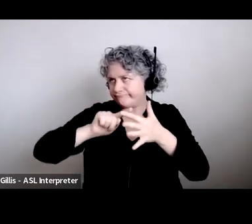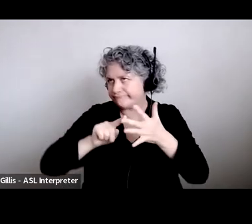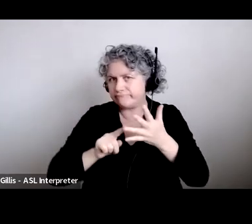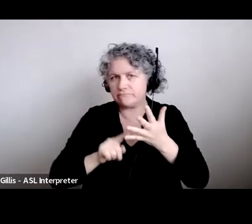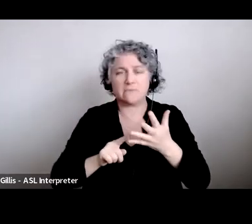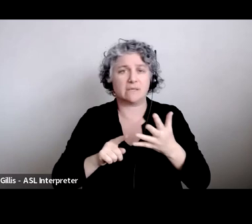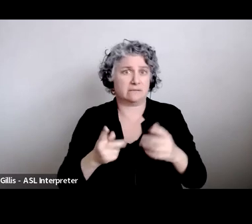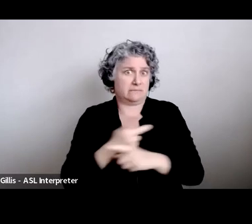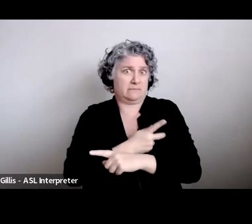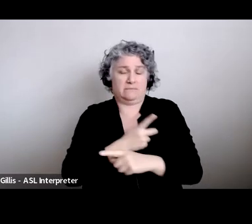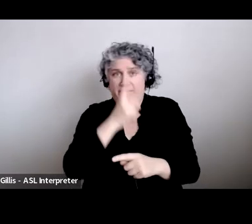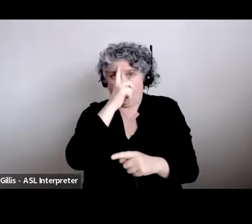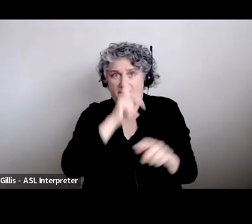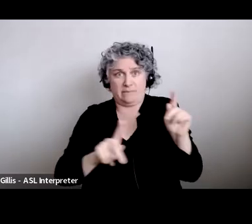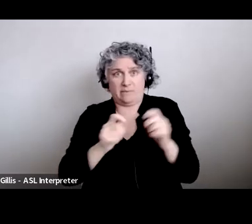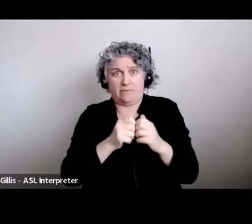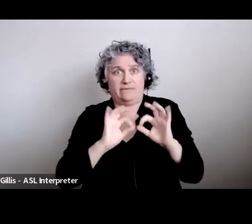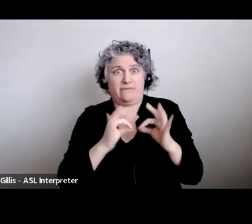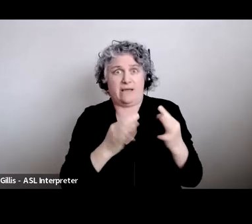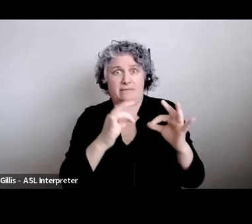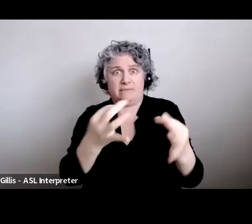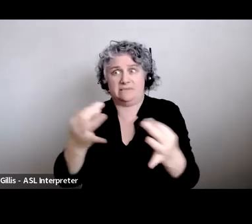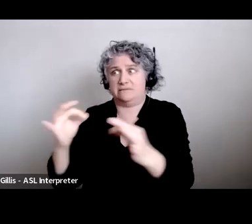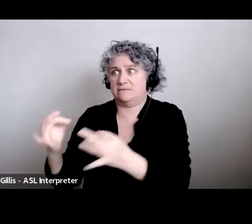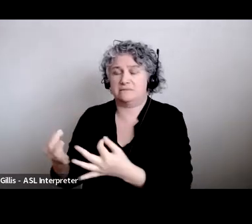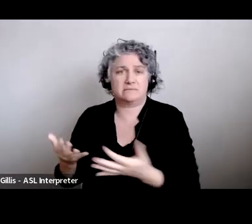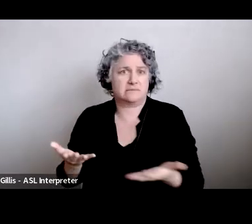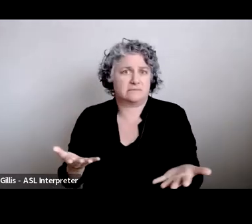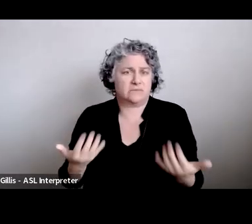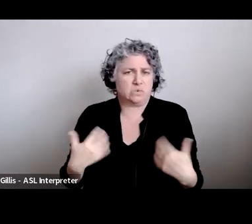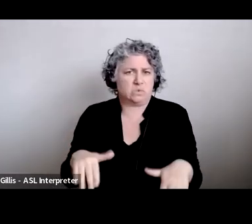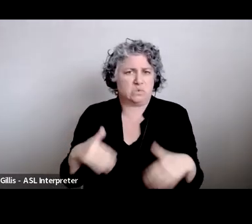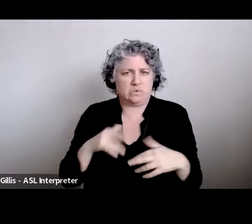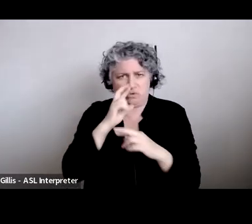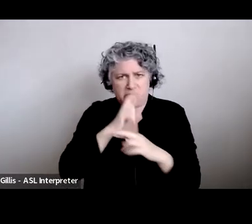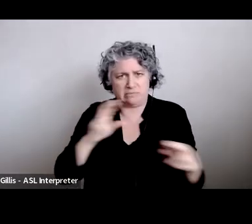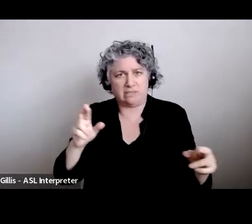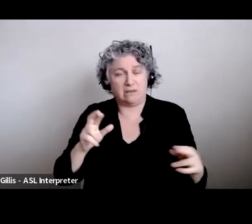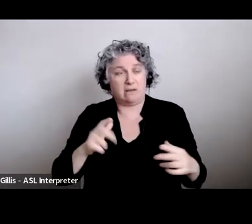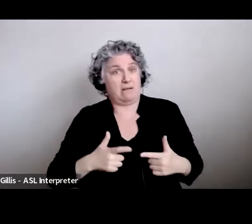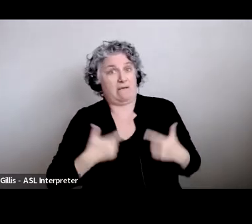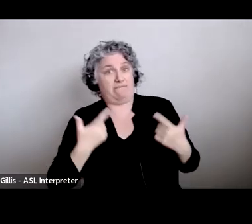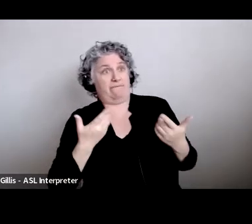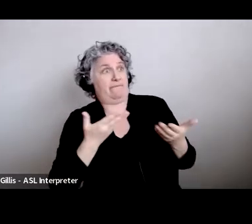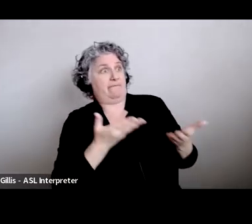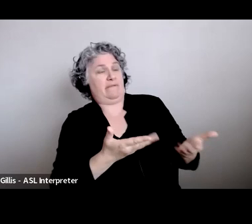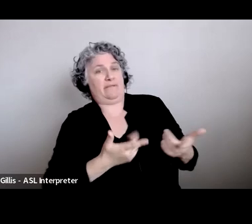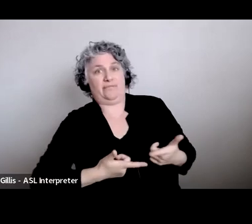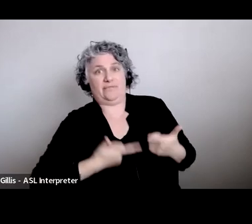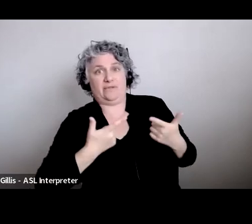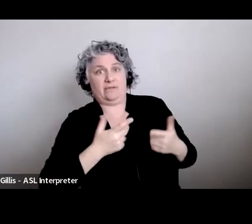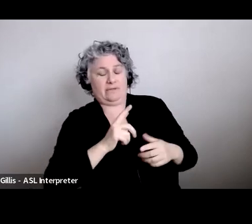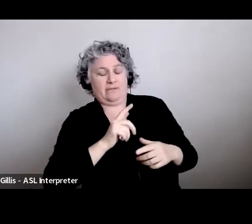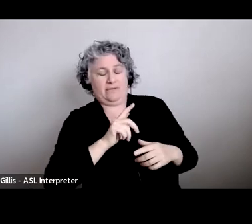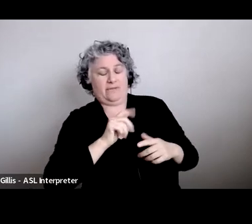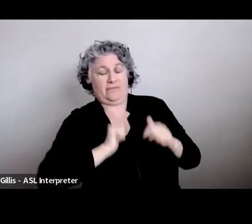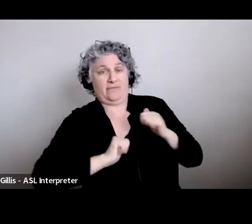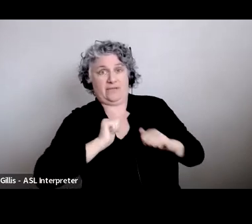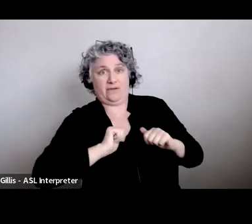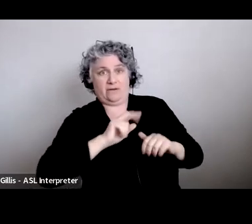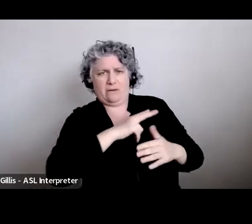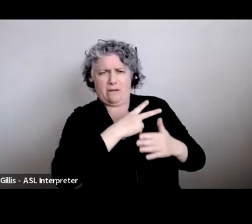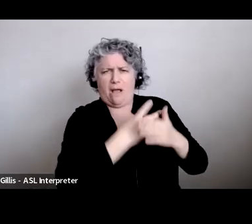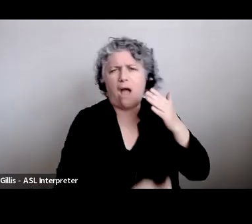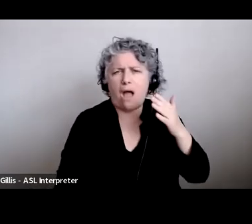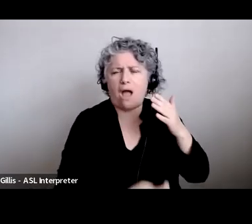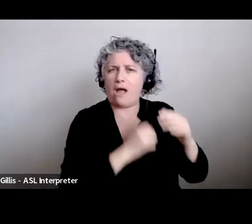with families. The idea that you have a life in the theater where, I just